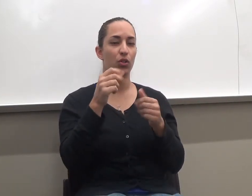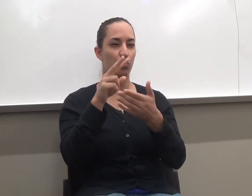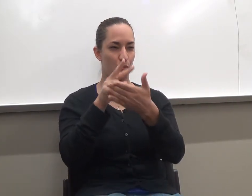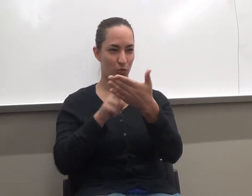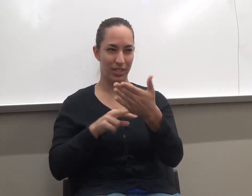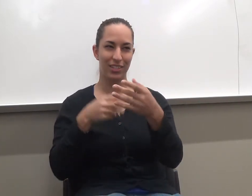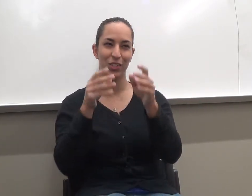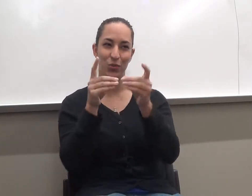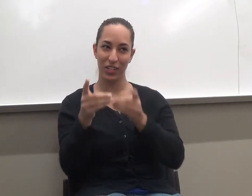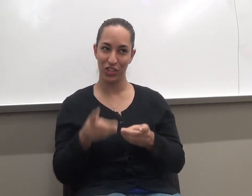directions